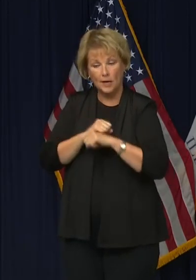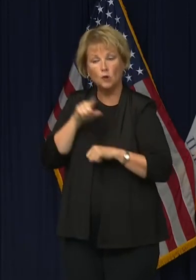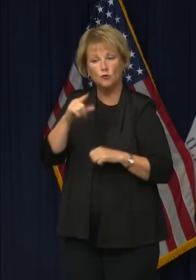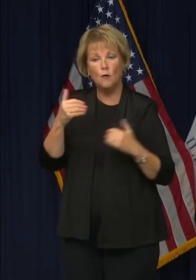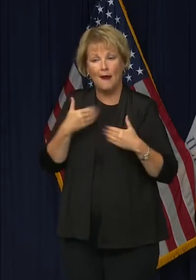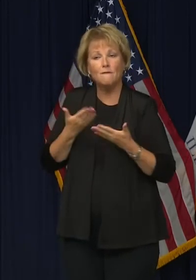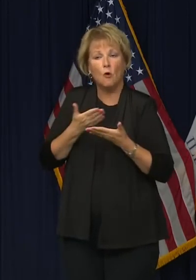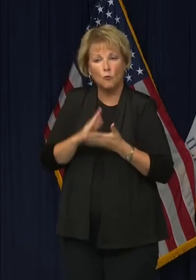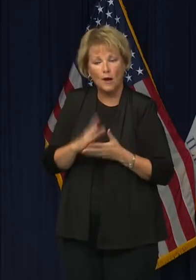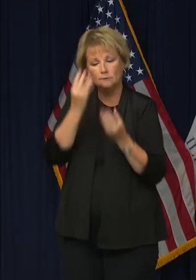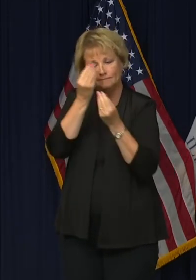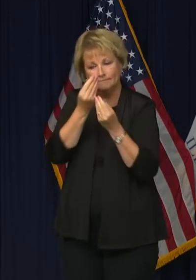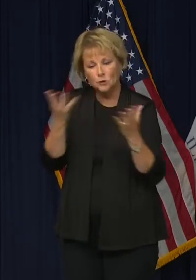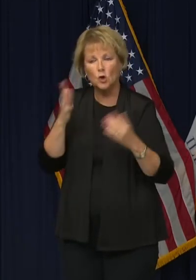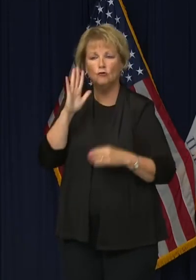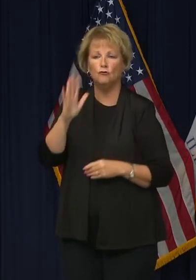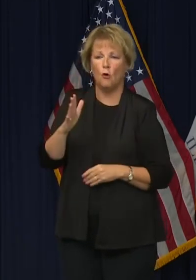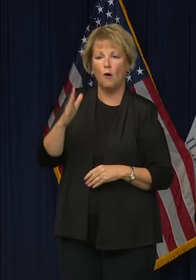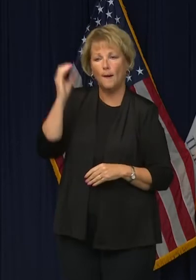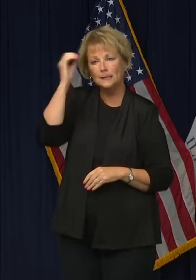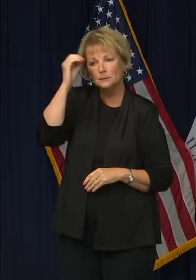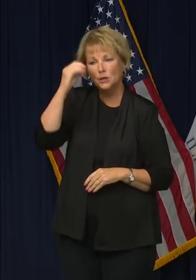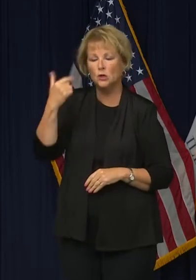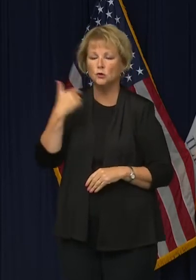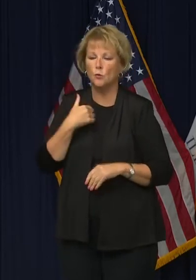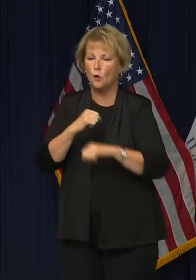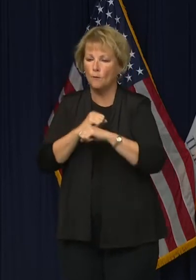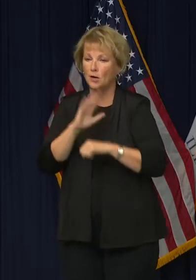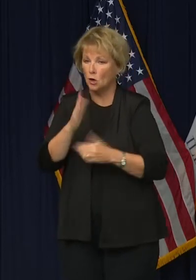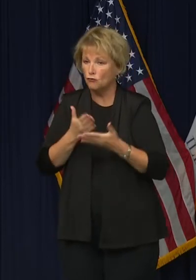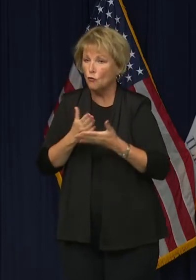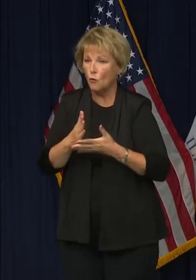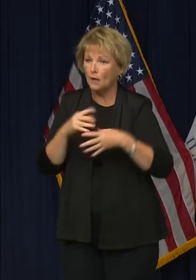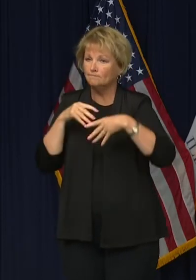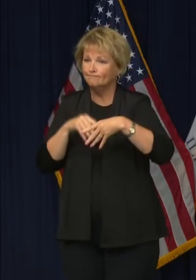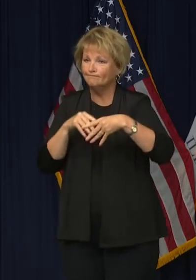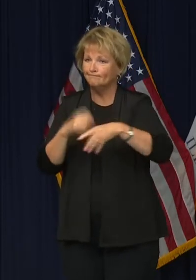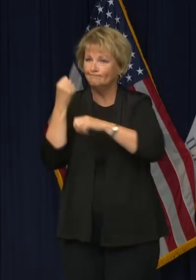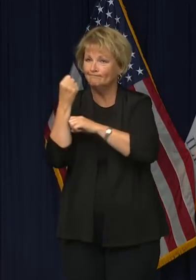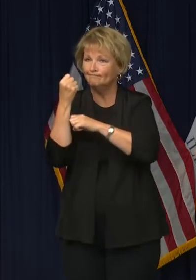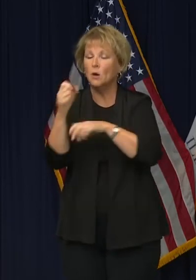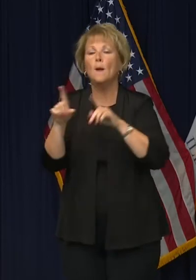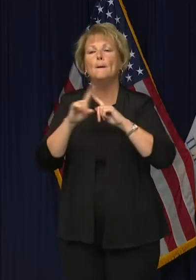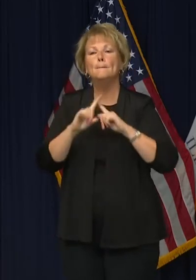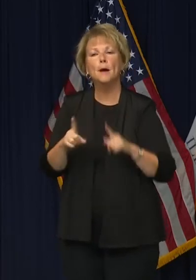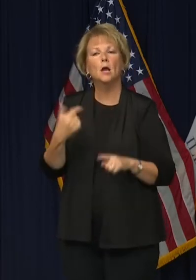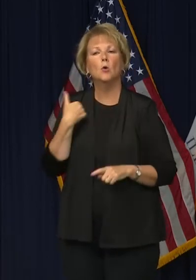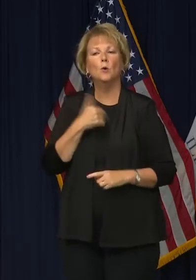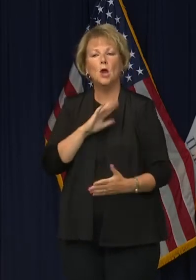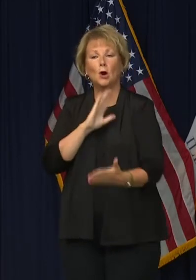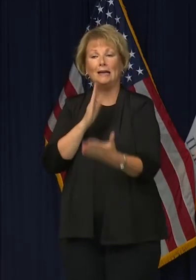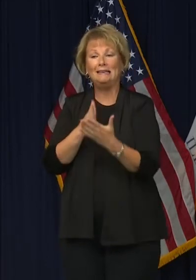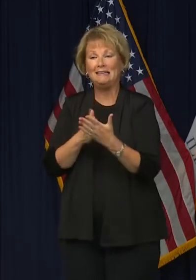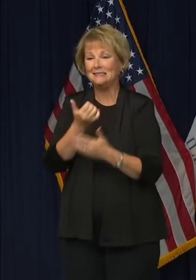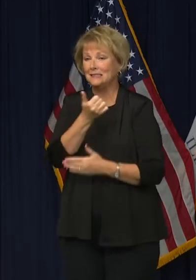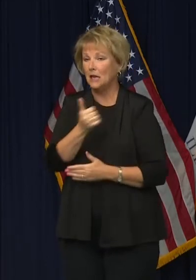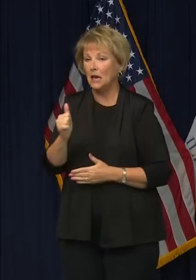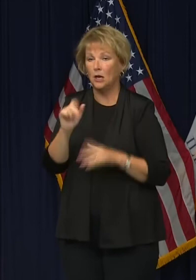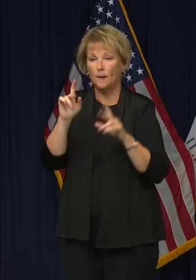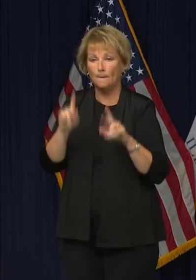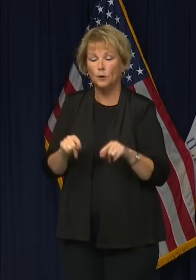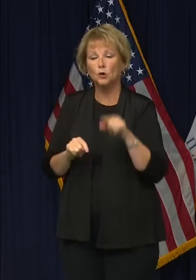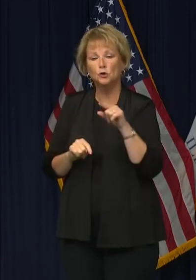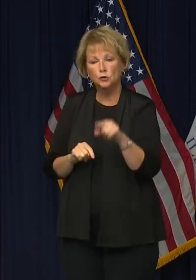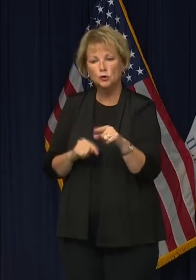free speech. We will protect their right to protest. But we will also stand against anyone who